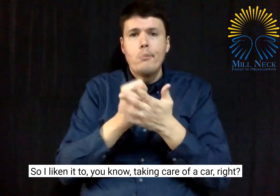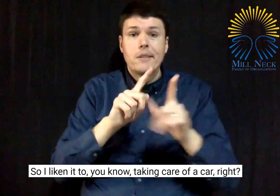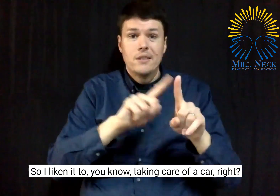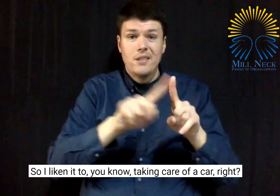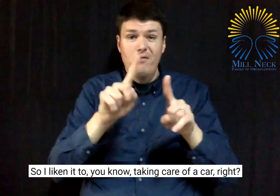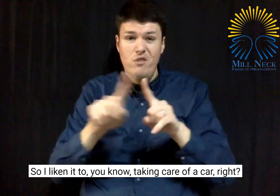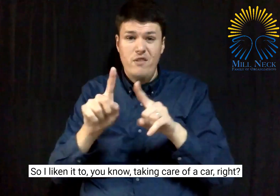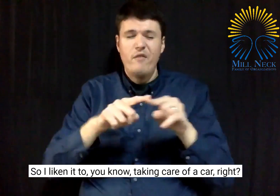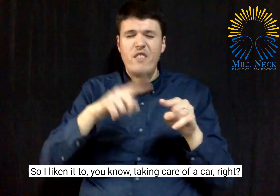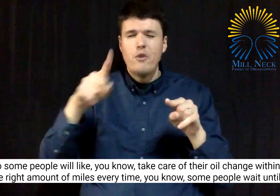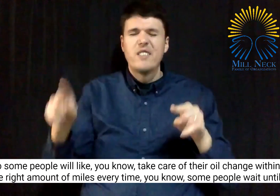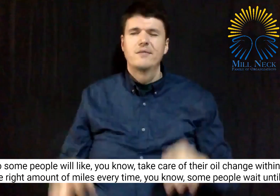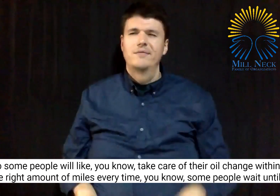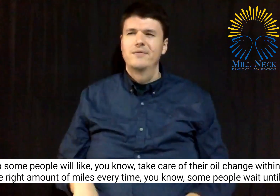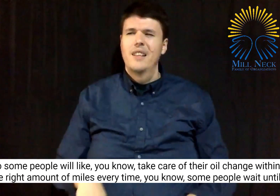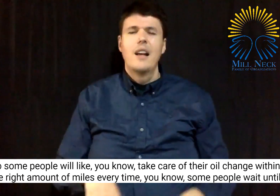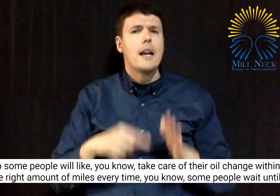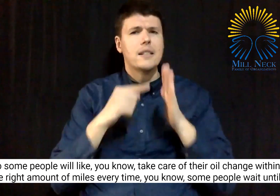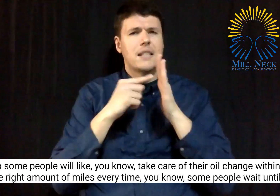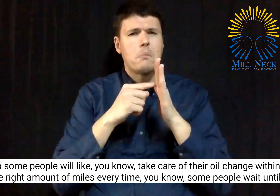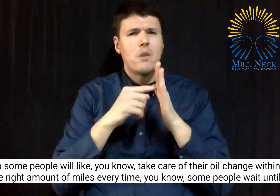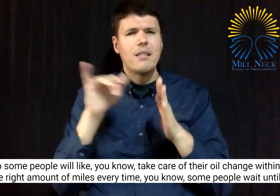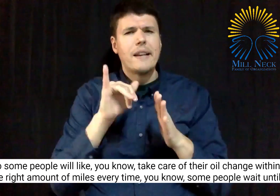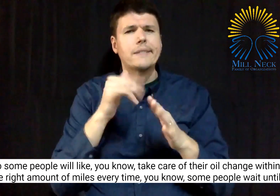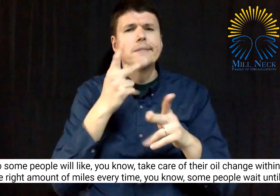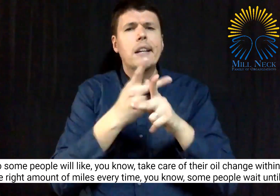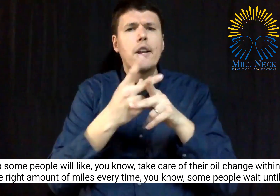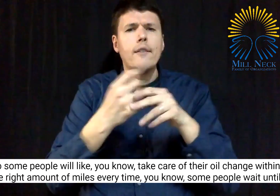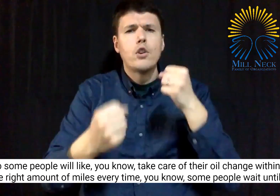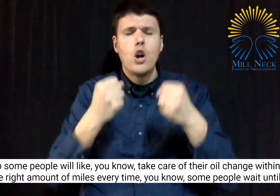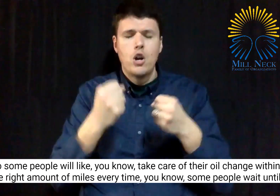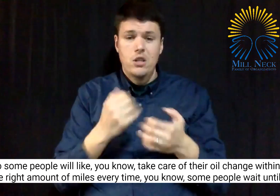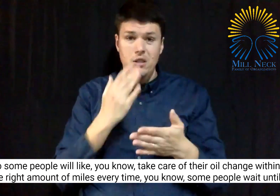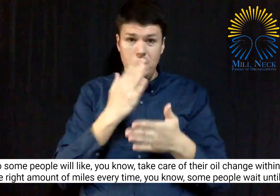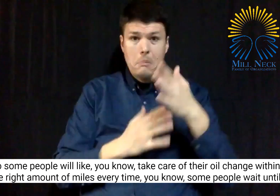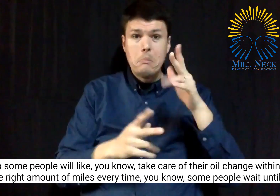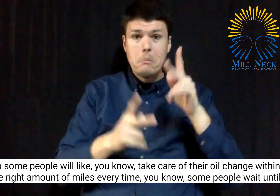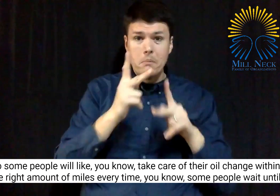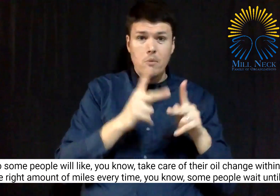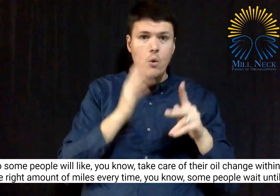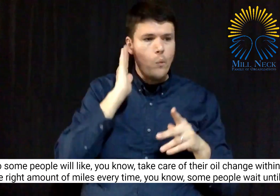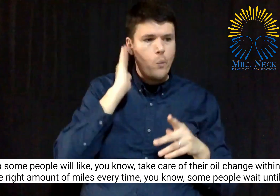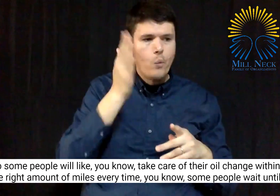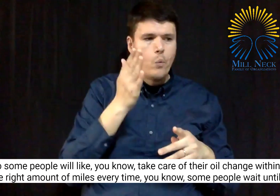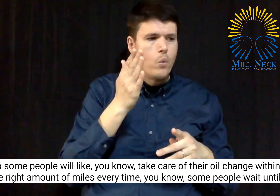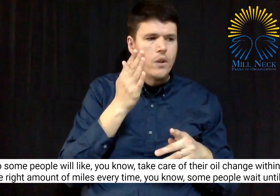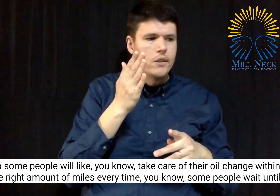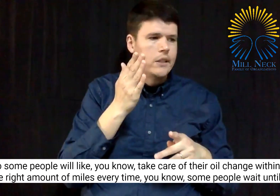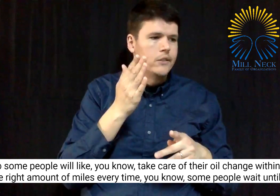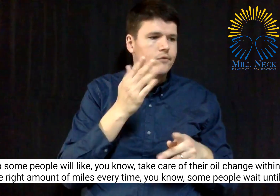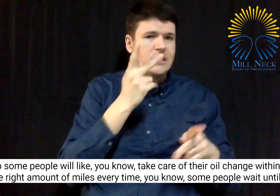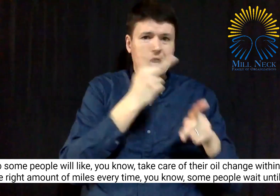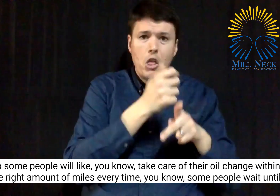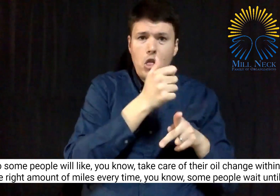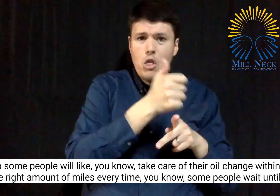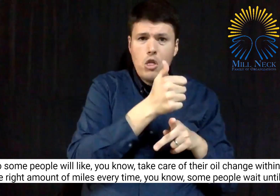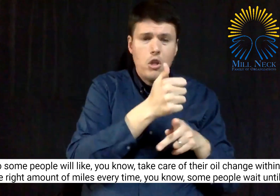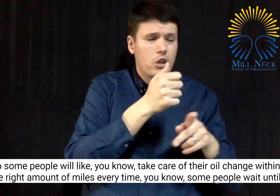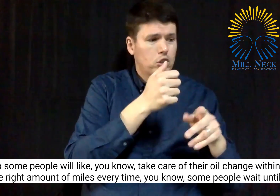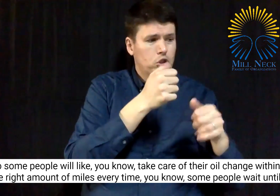taking care of a car, right? So some people will take care of their oil change within the right amount of miles every time. Some people wait